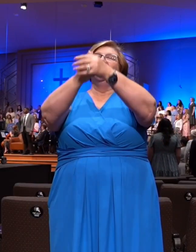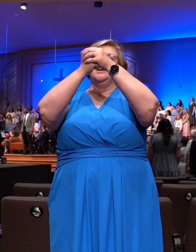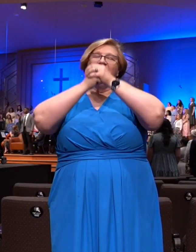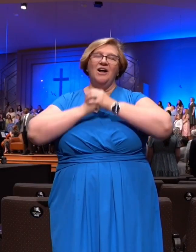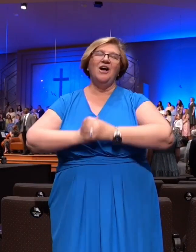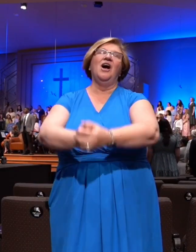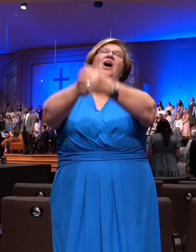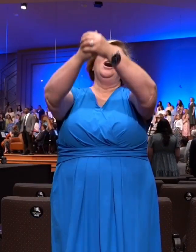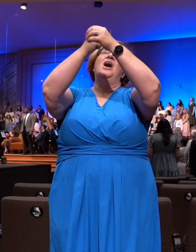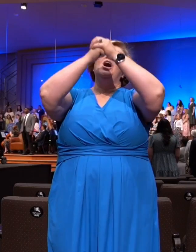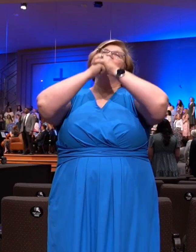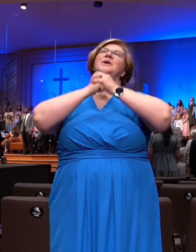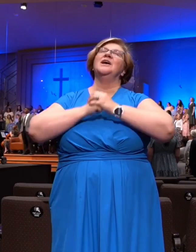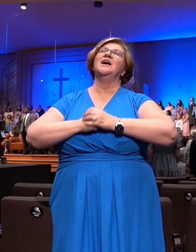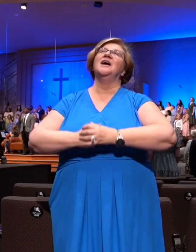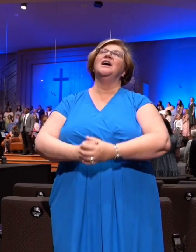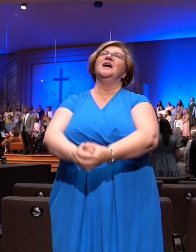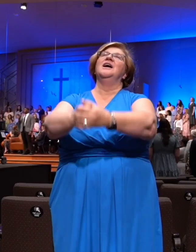Amen.